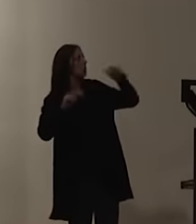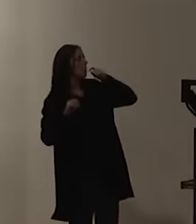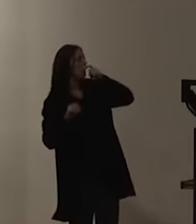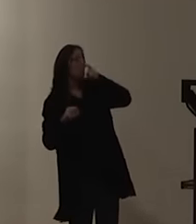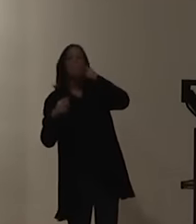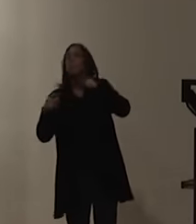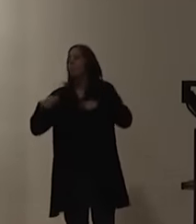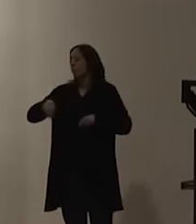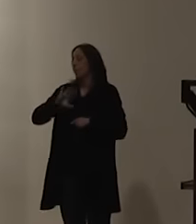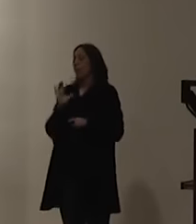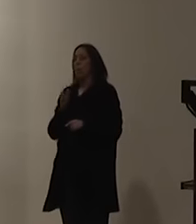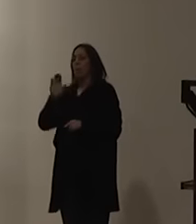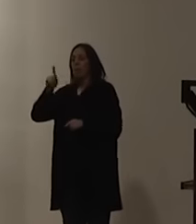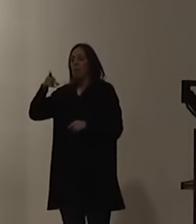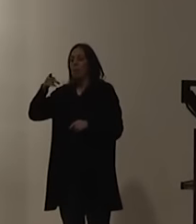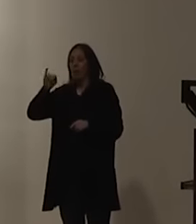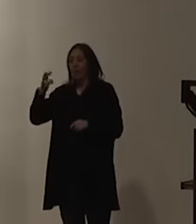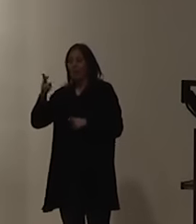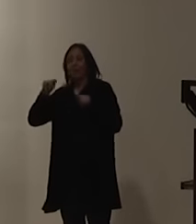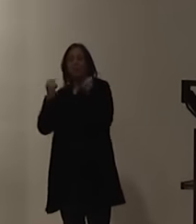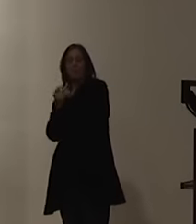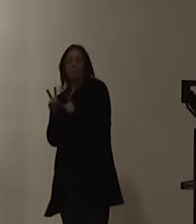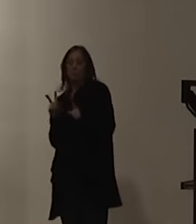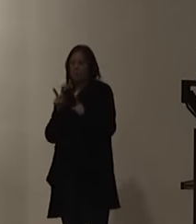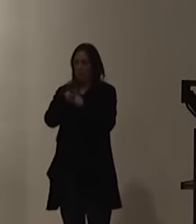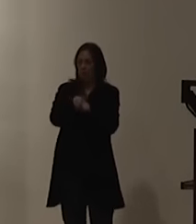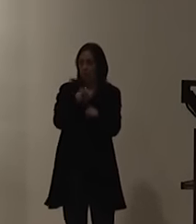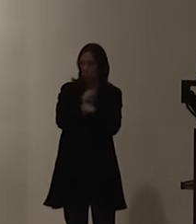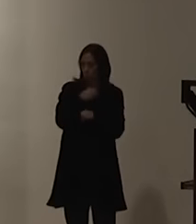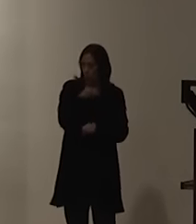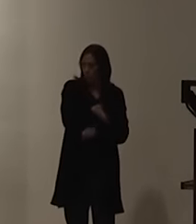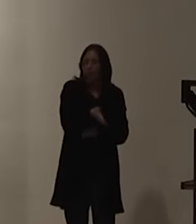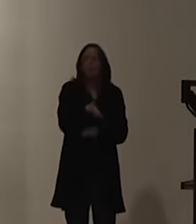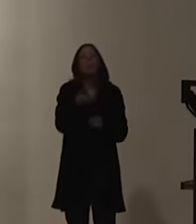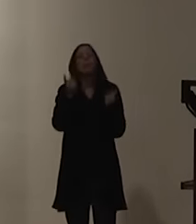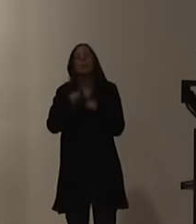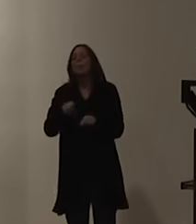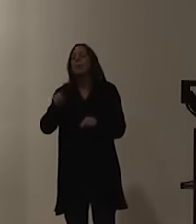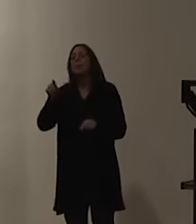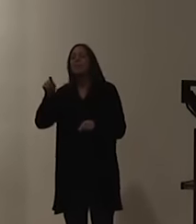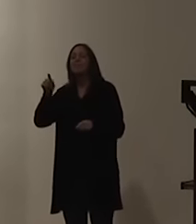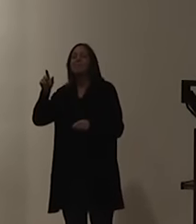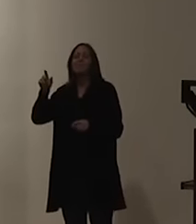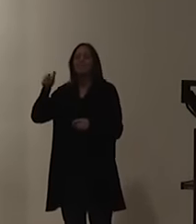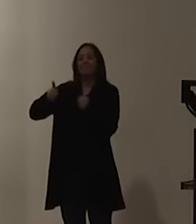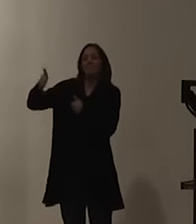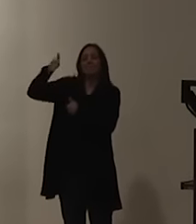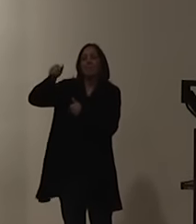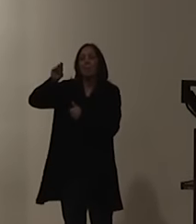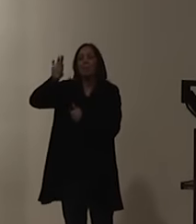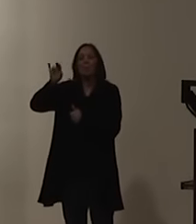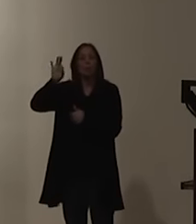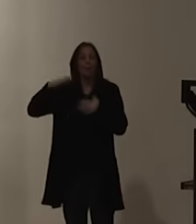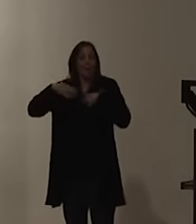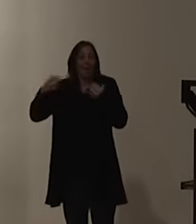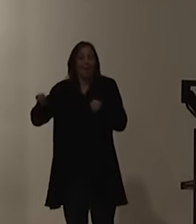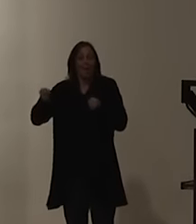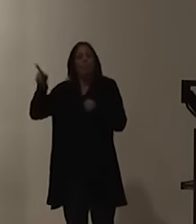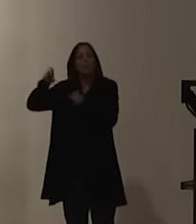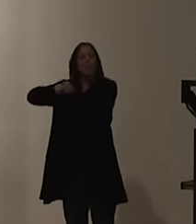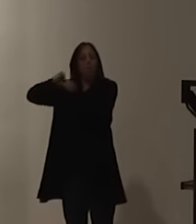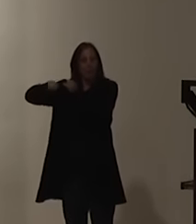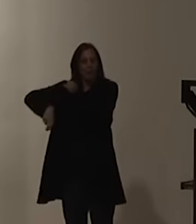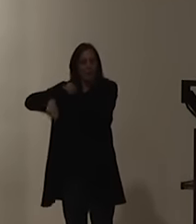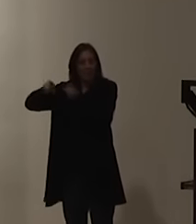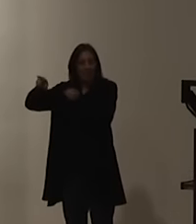The Minister of Health on October 9th, his predecessor, by the way, had been fired maybe because our colleague had died. I mean, he's the